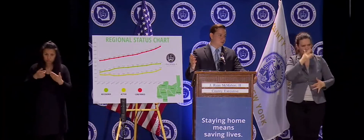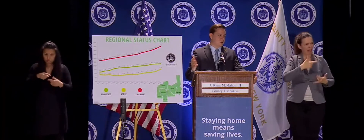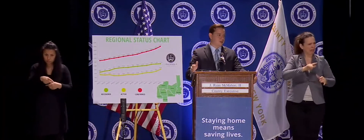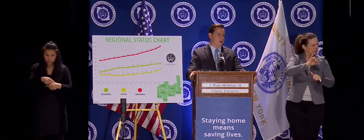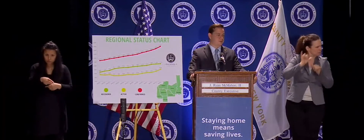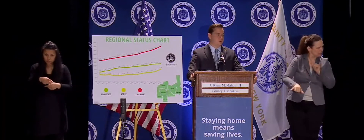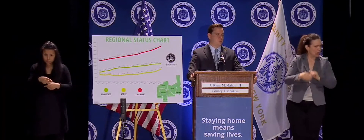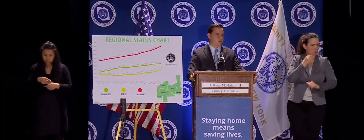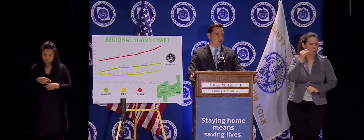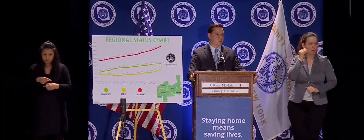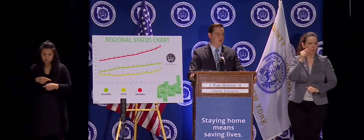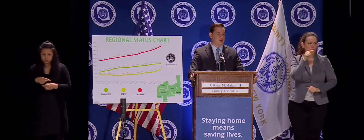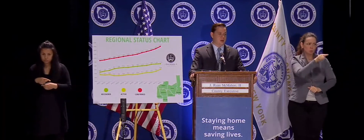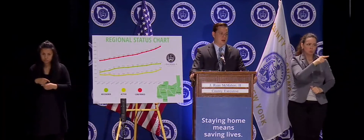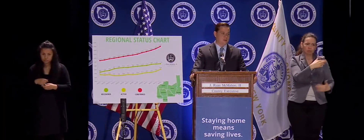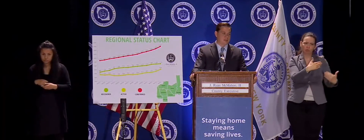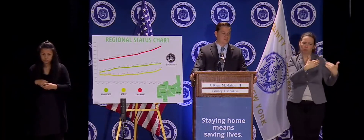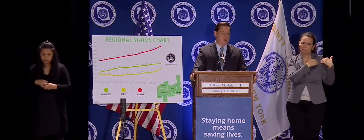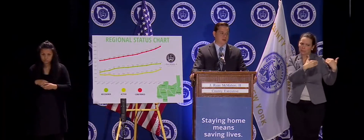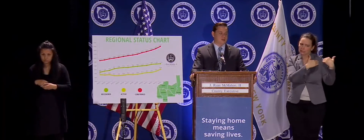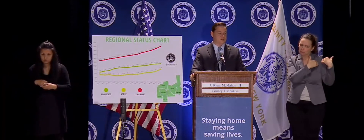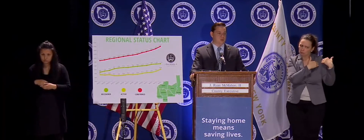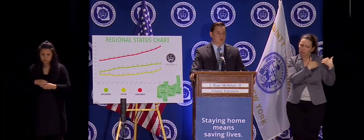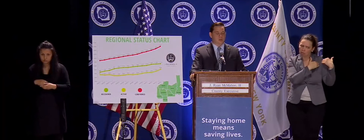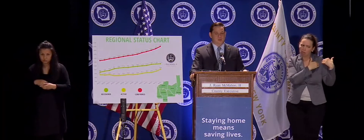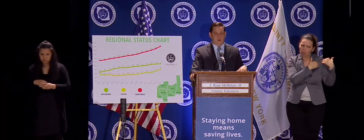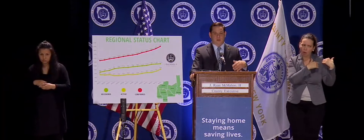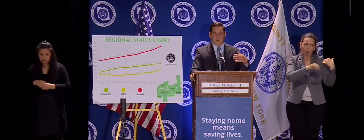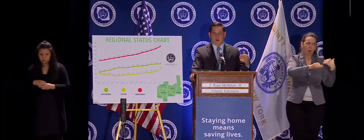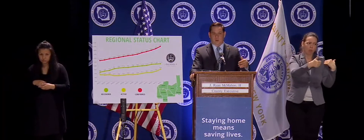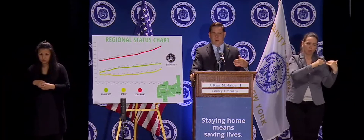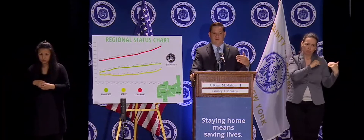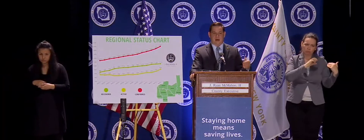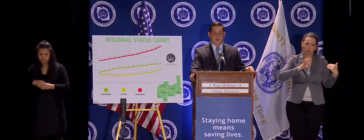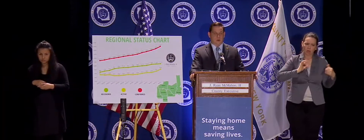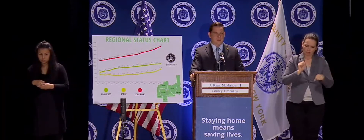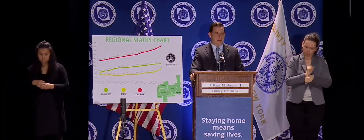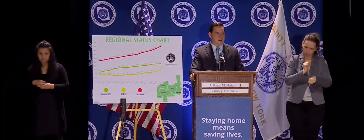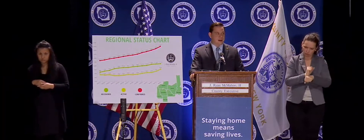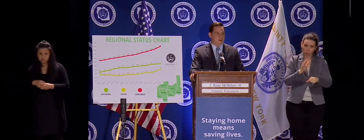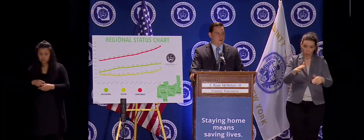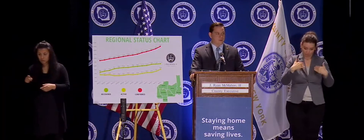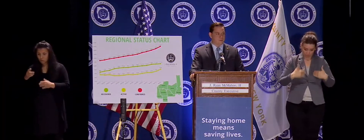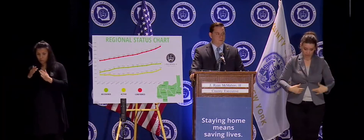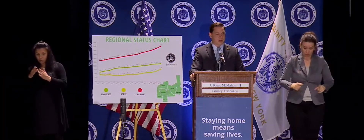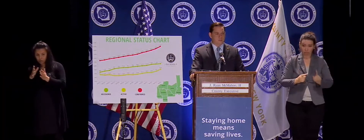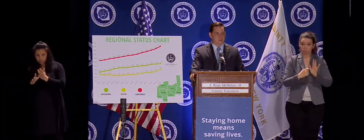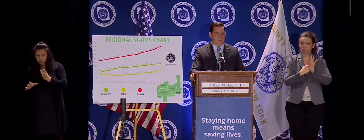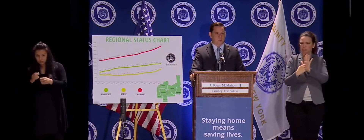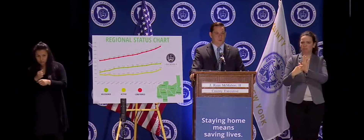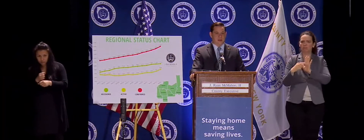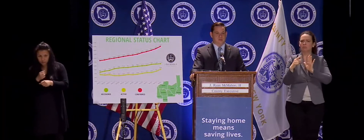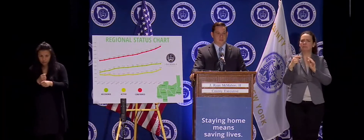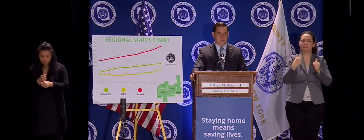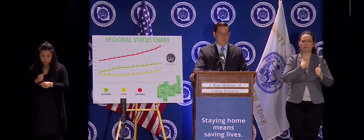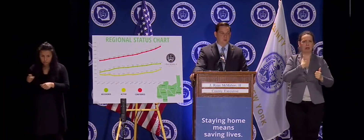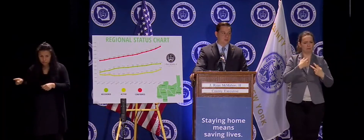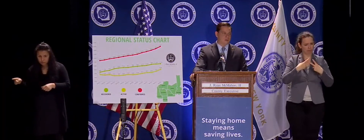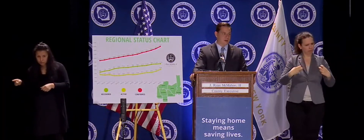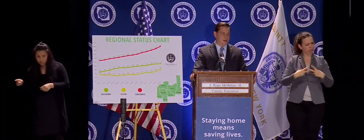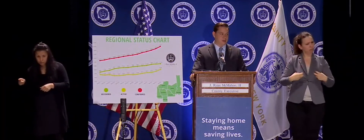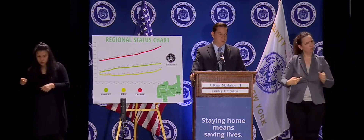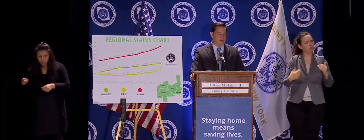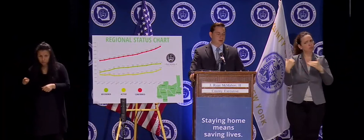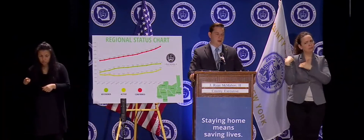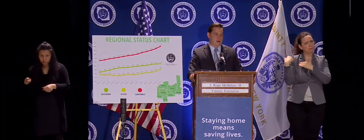shouldn't let them do their jobs from home either. That's part of this too. Certainly we're going to reevaluate that in county government. How many people do we actually need in the building